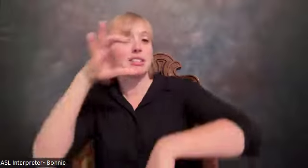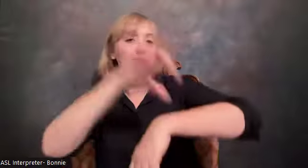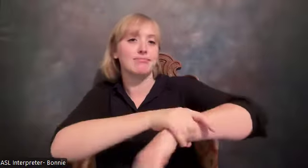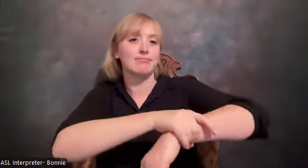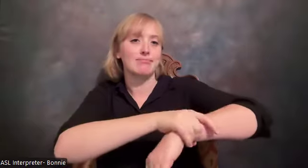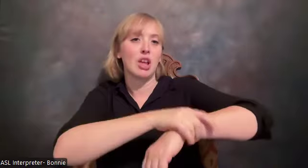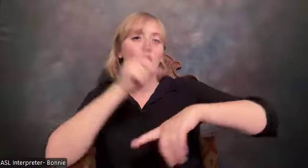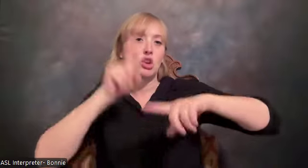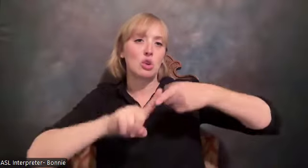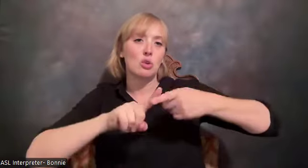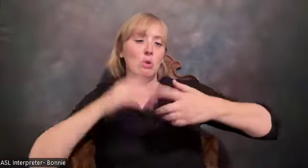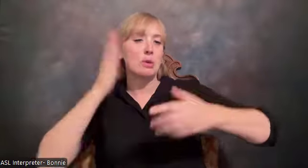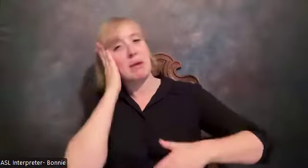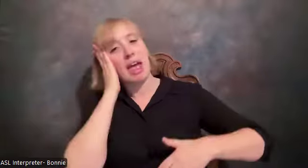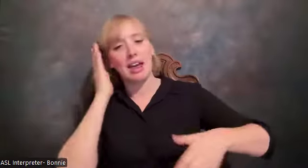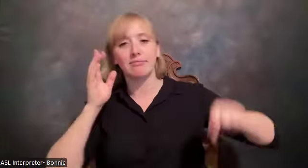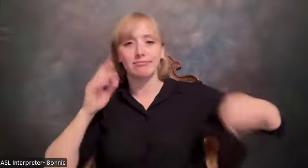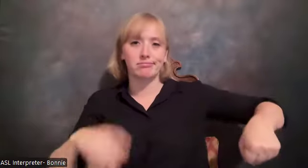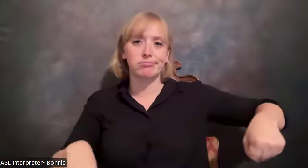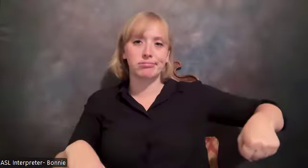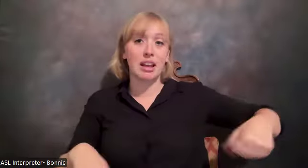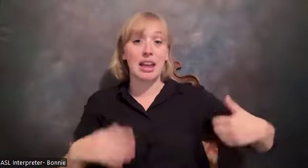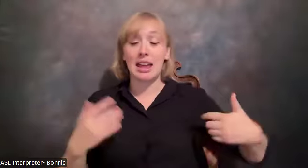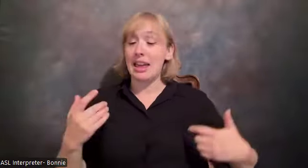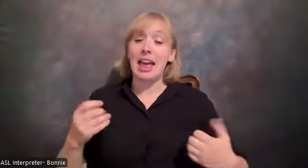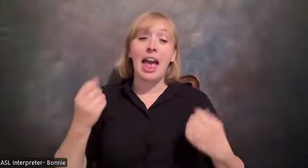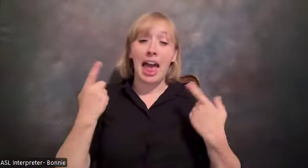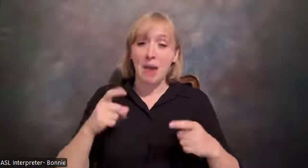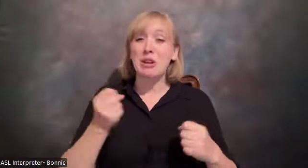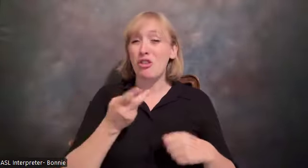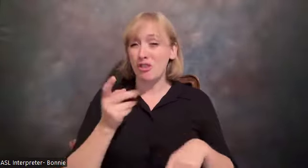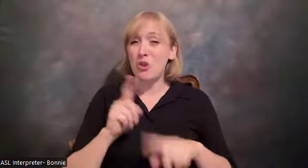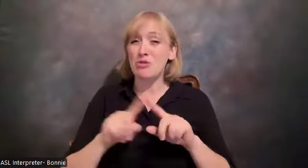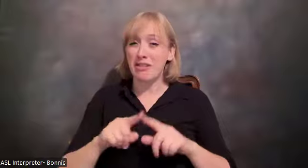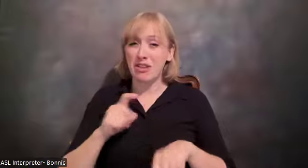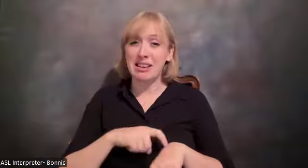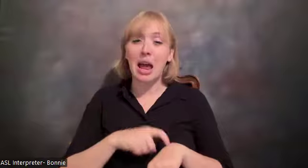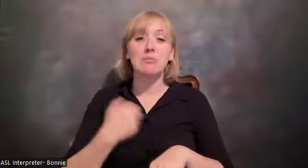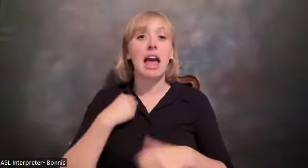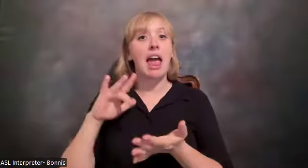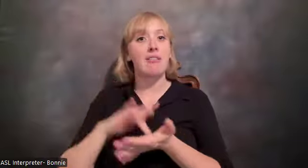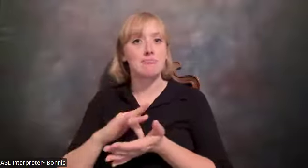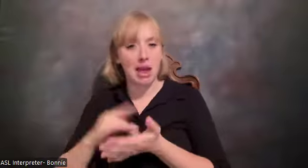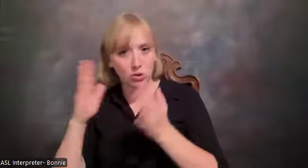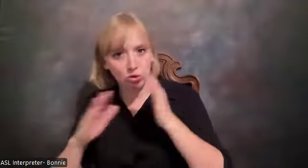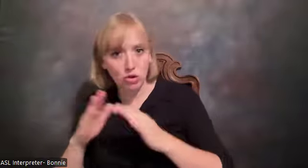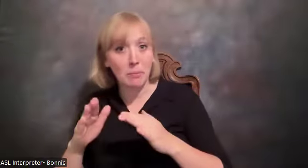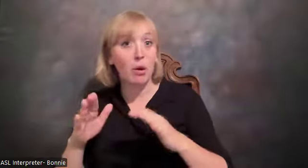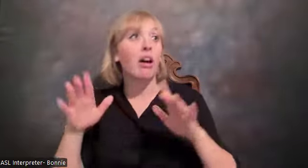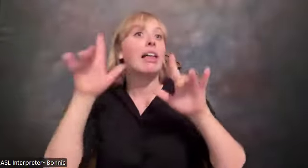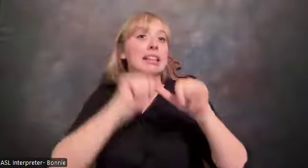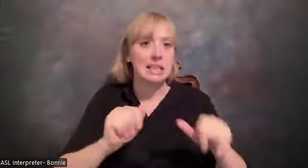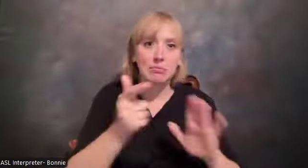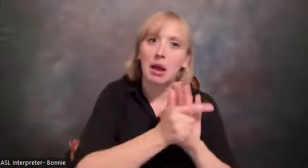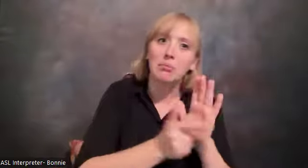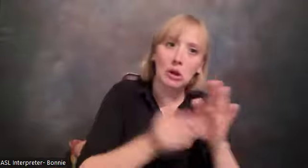the hospital bed. This was not the only time in my life that had happened. That means that I'm in medical trouble and legal trouble, right? At the